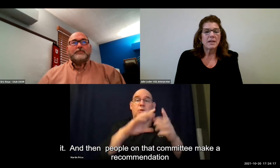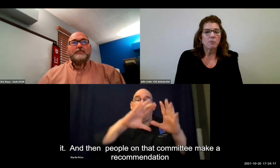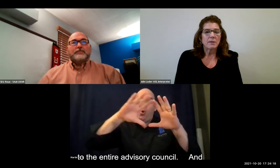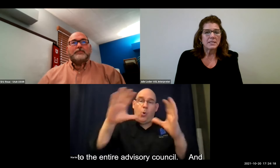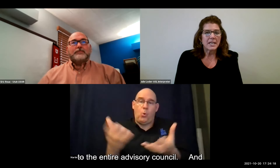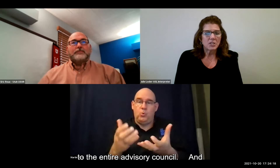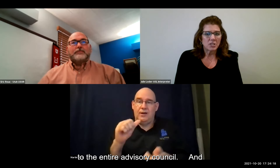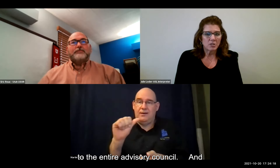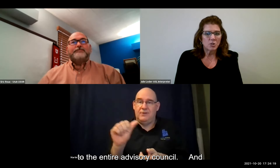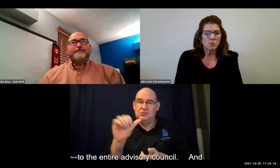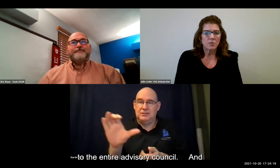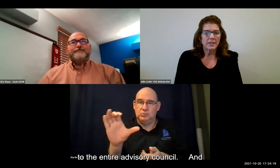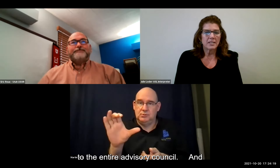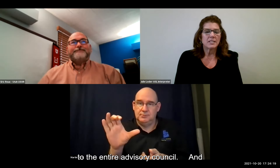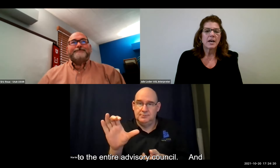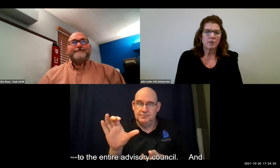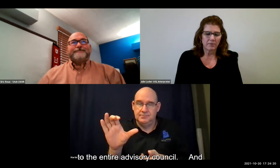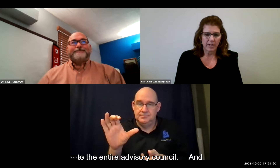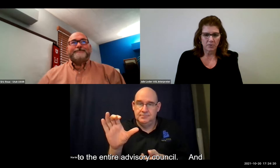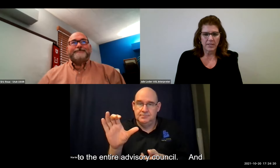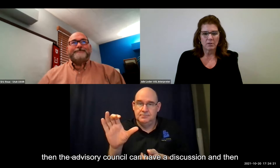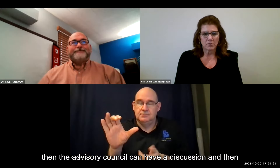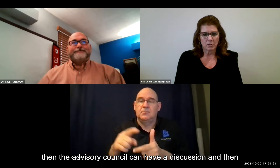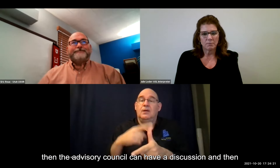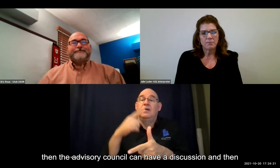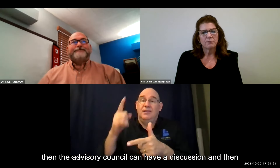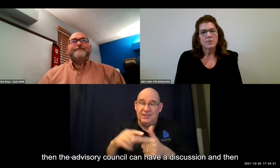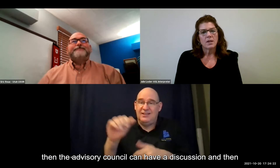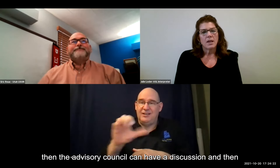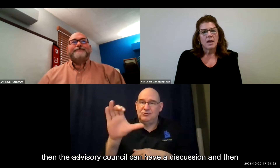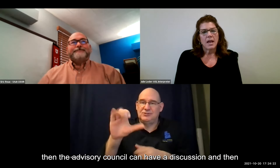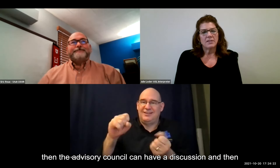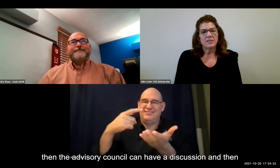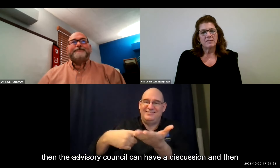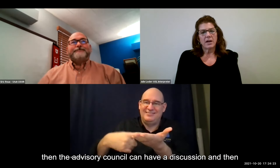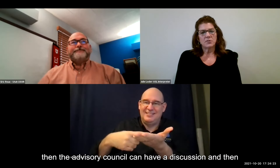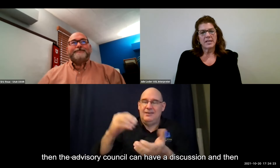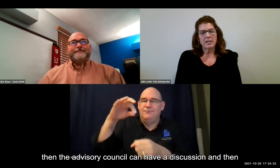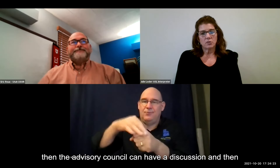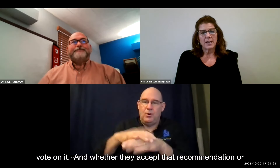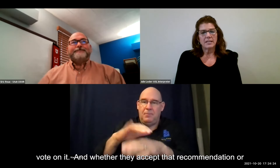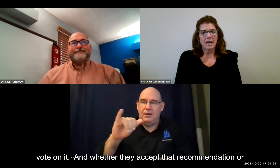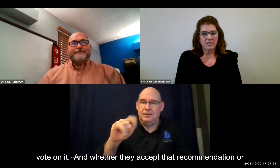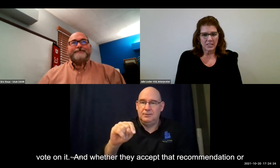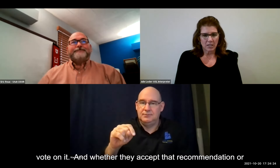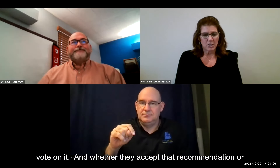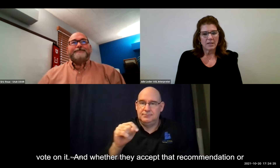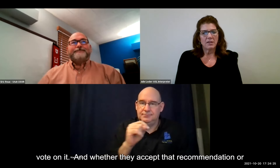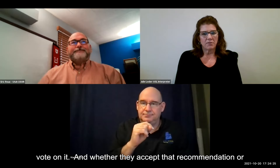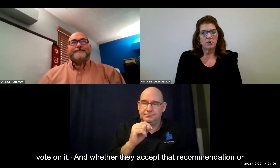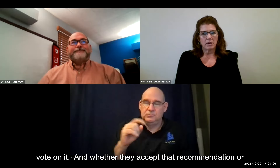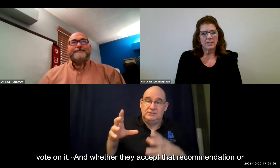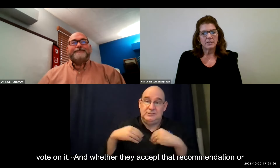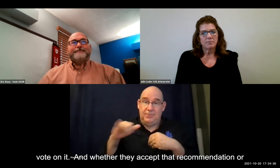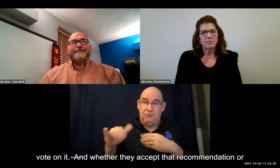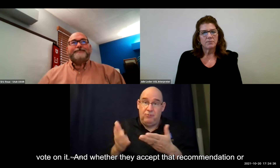committee make a recommendation to the entire advisory council. And then the advisory council can have a discussion and